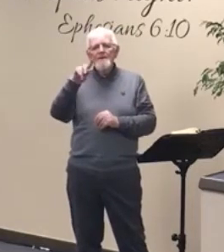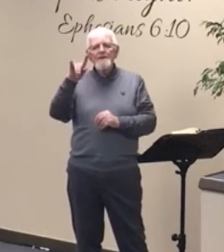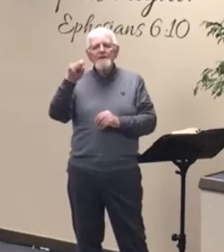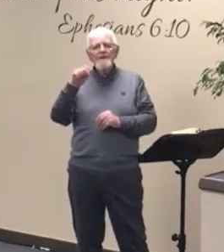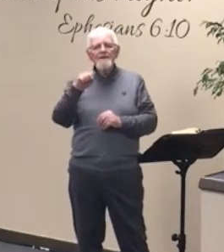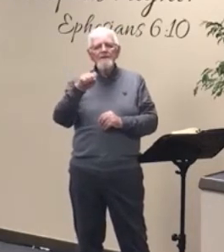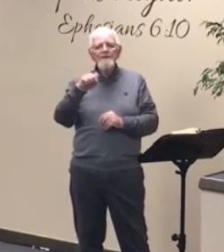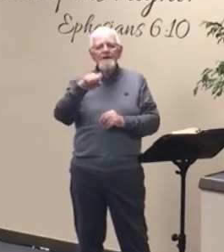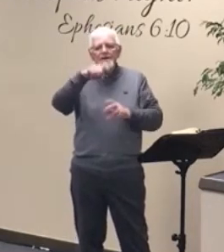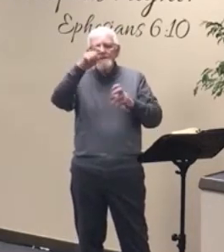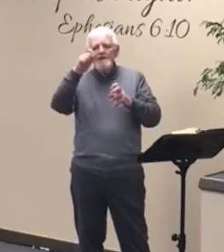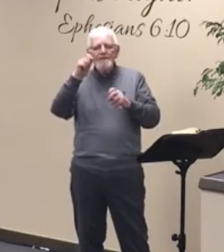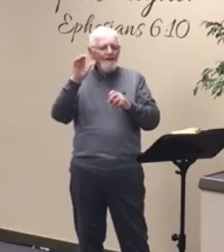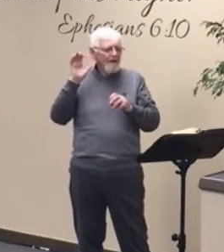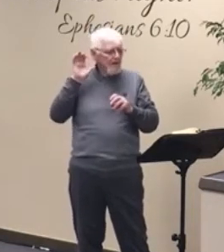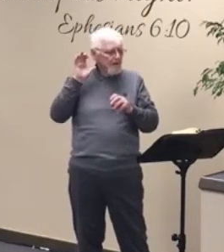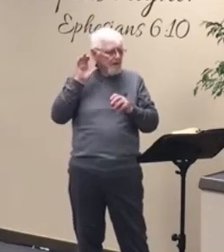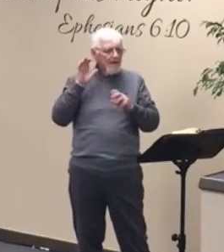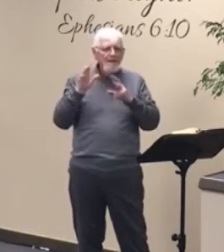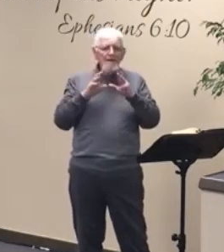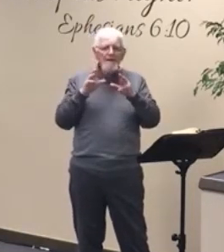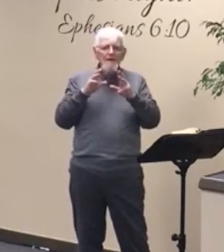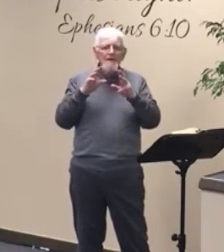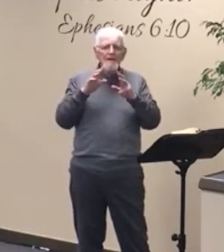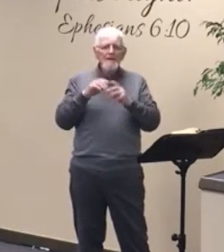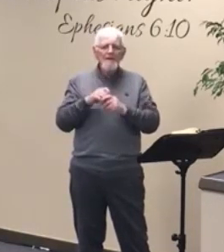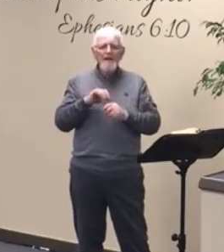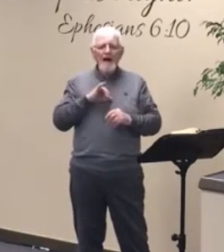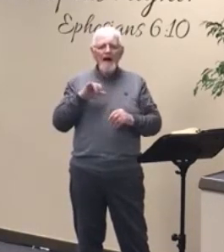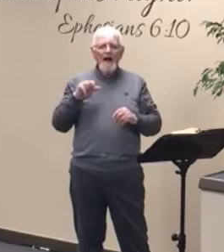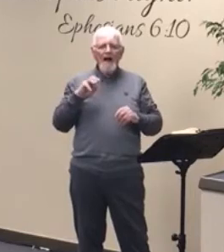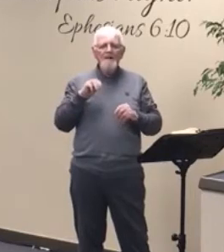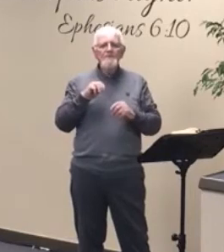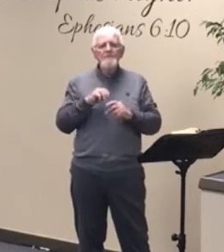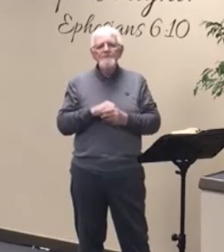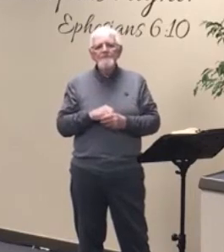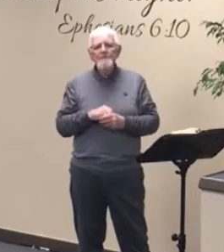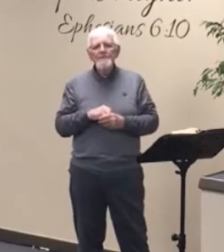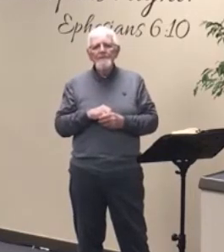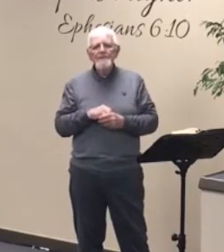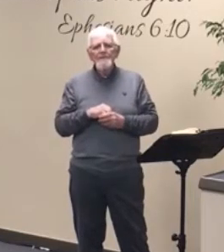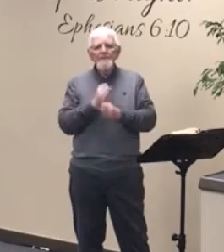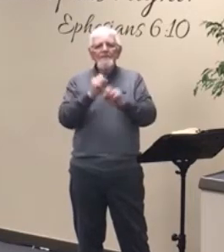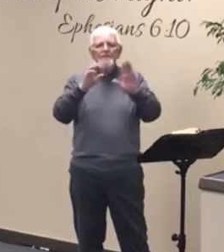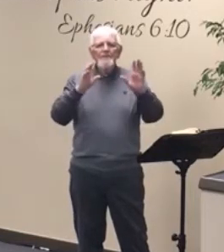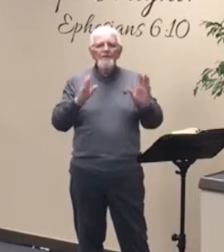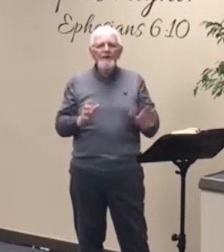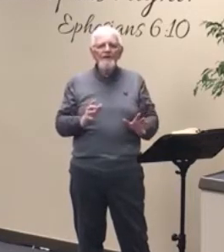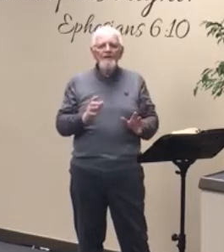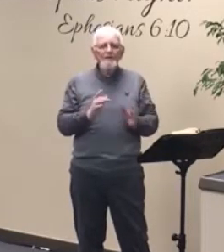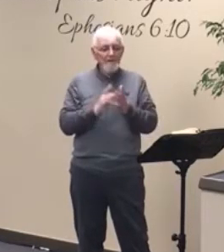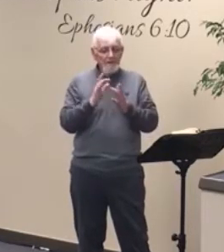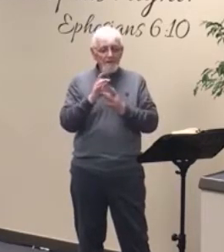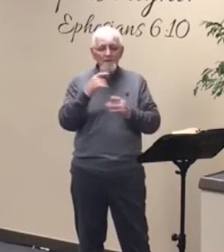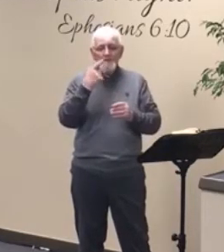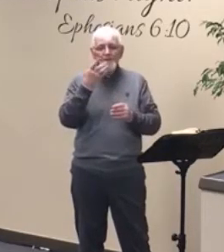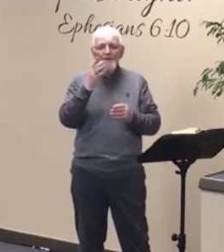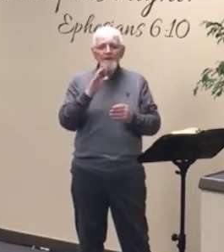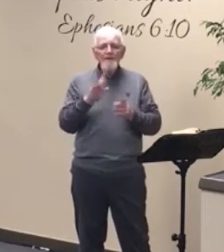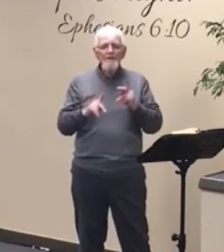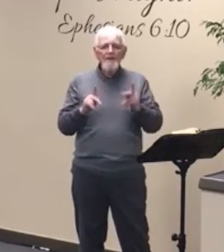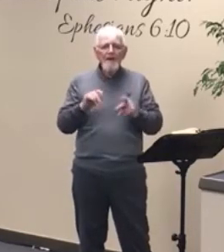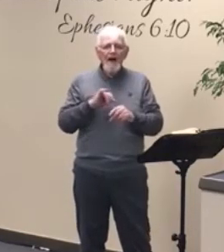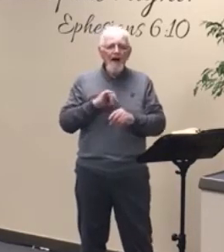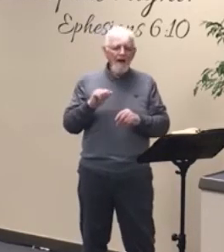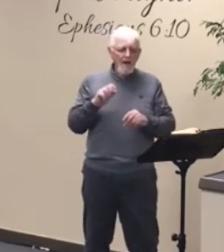of the walls of heaven. I am the Messiah. One day Jesus Christ is going to say to his people, but here he says, I